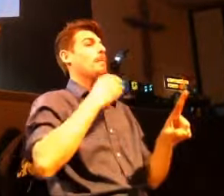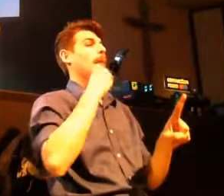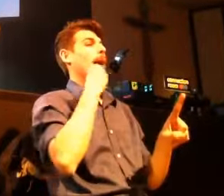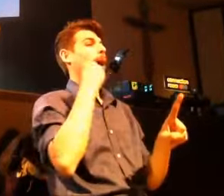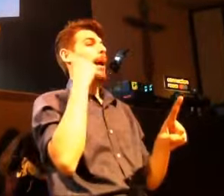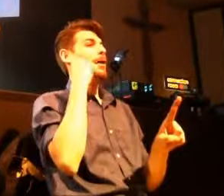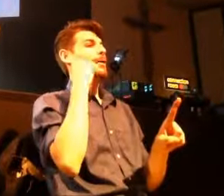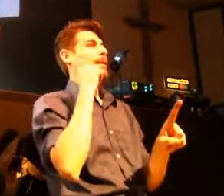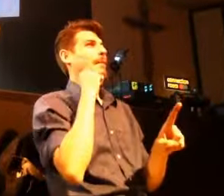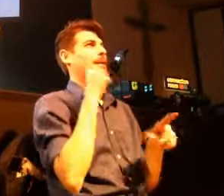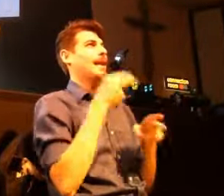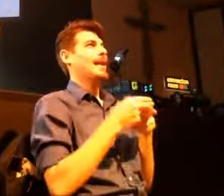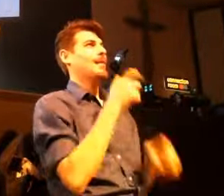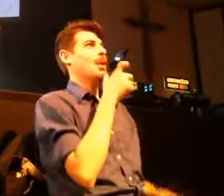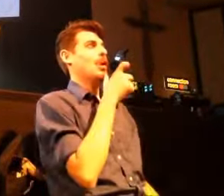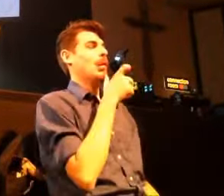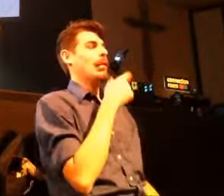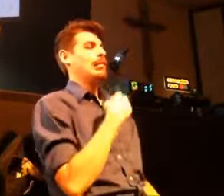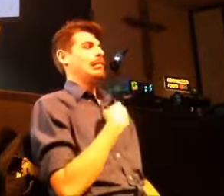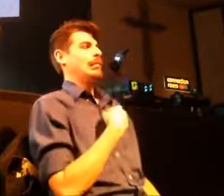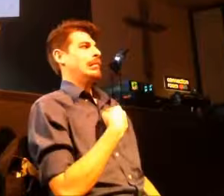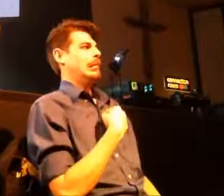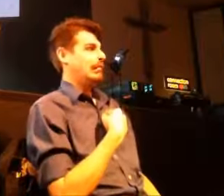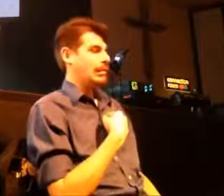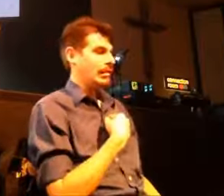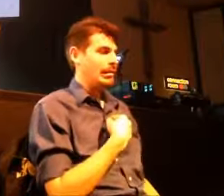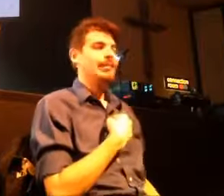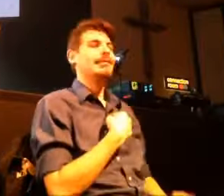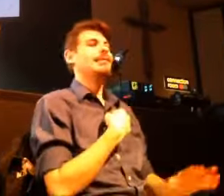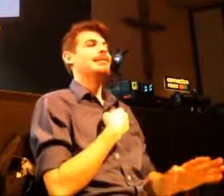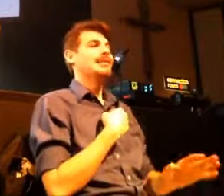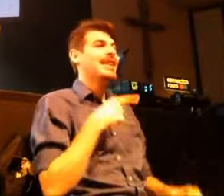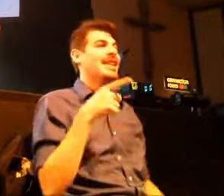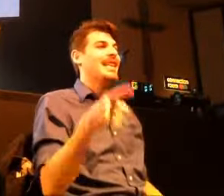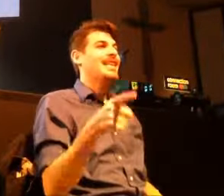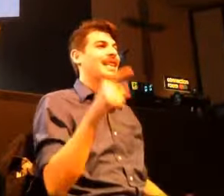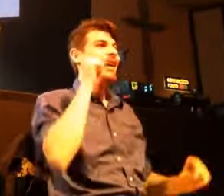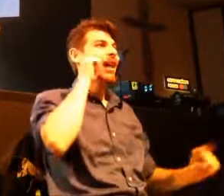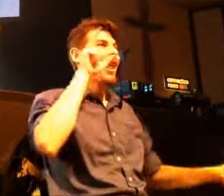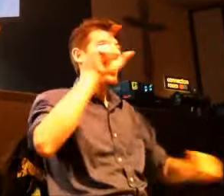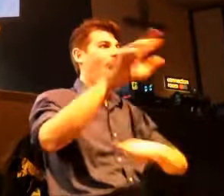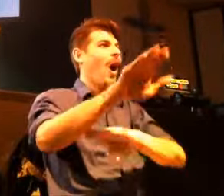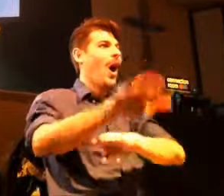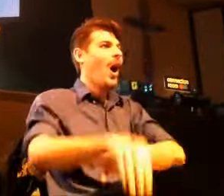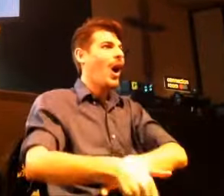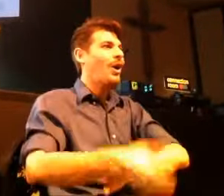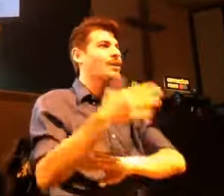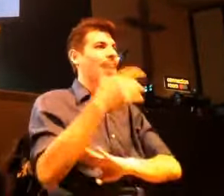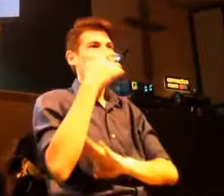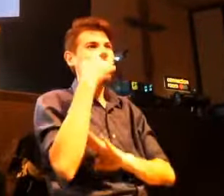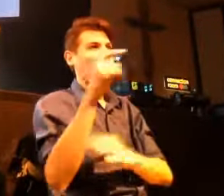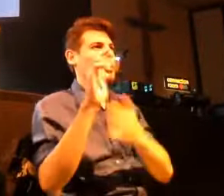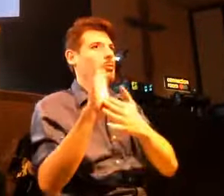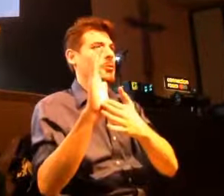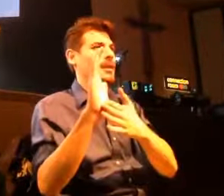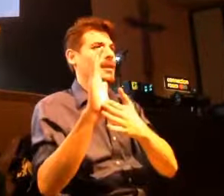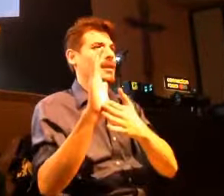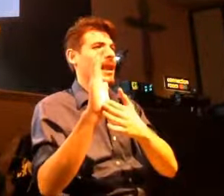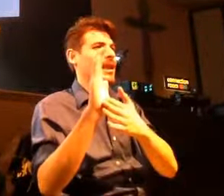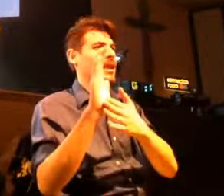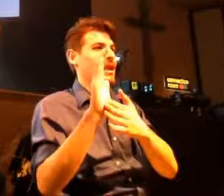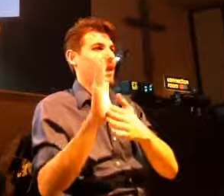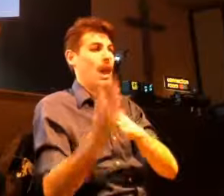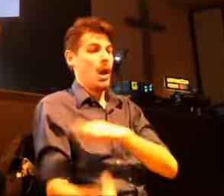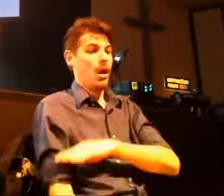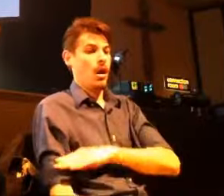to stay up late the other night and watch movies. And then may have allowed him to get up super early and eat a bunch of Fruit Loops and watch more movies the next